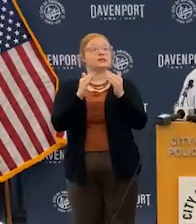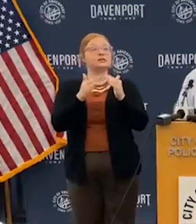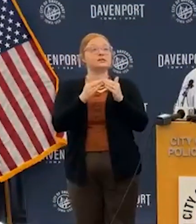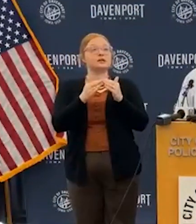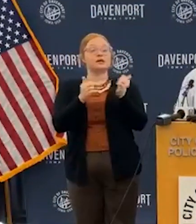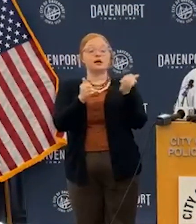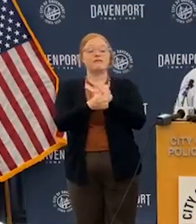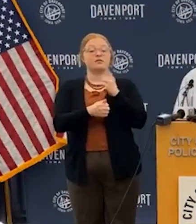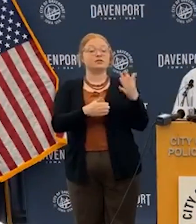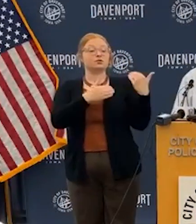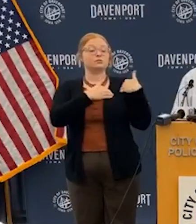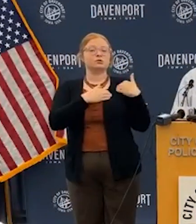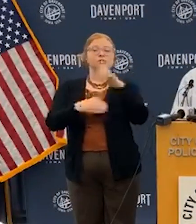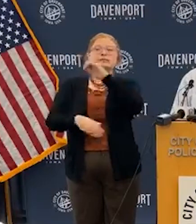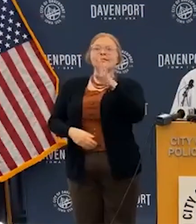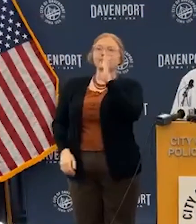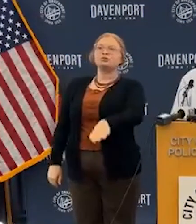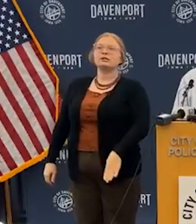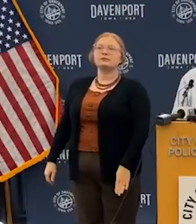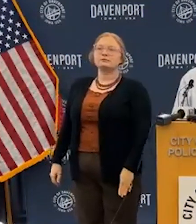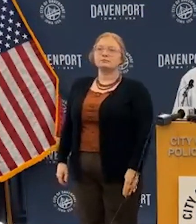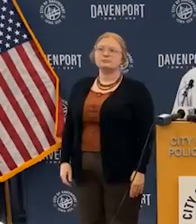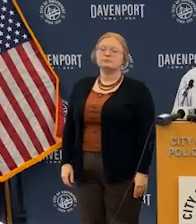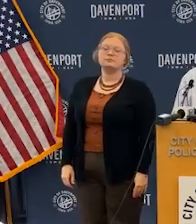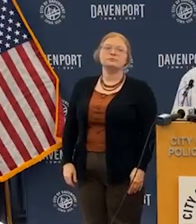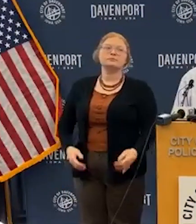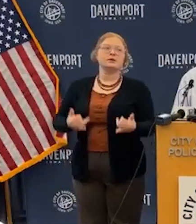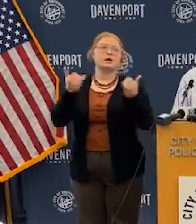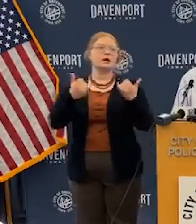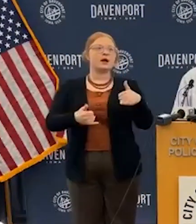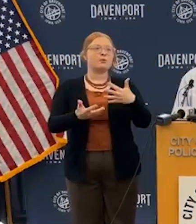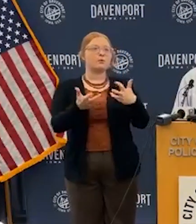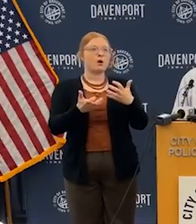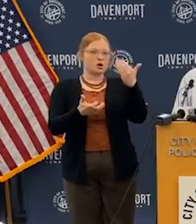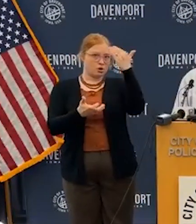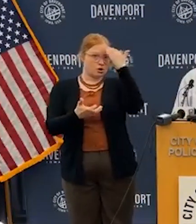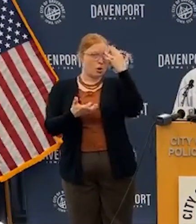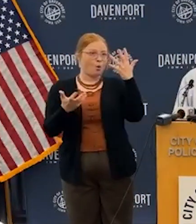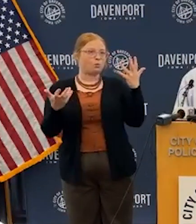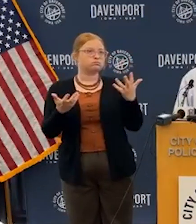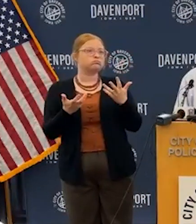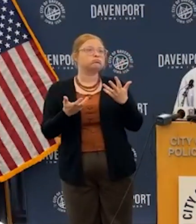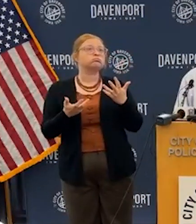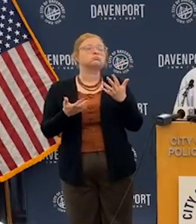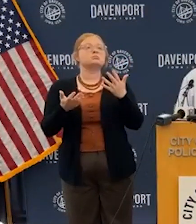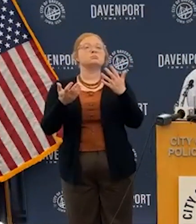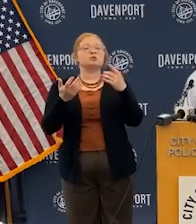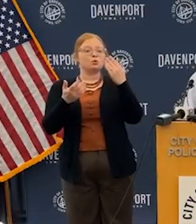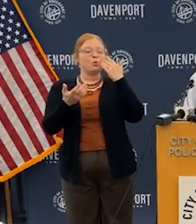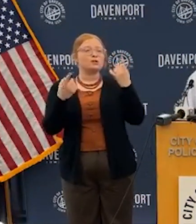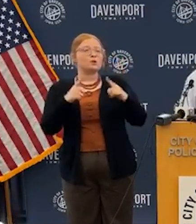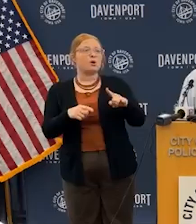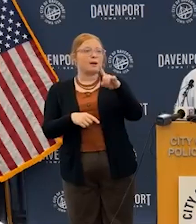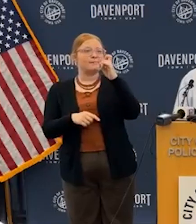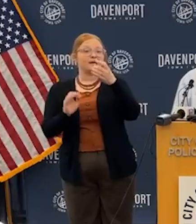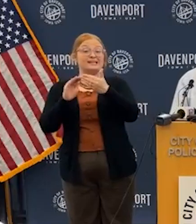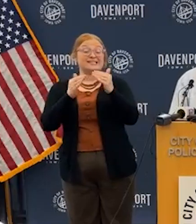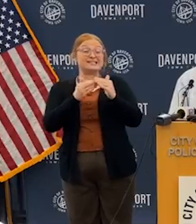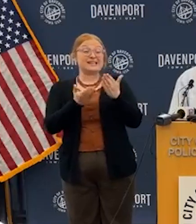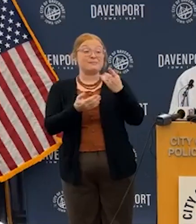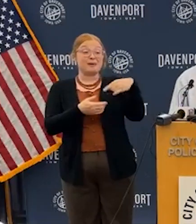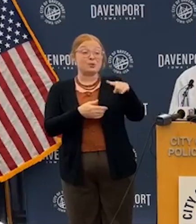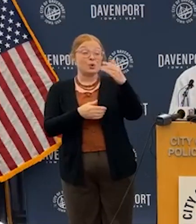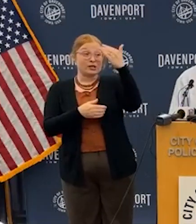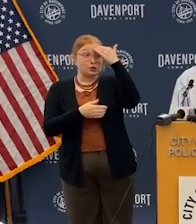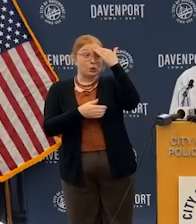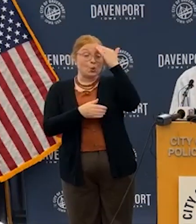the mistakes that were made along mm-hmm. the way, and the city perhaps knew that people should not be living there at this time, and now the building has collapsed and there are two people